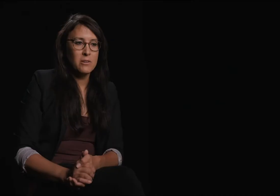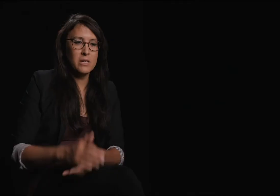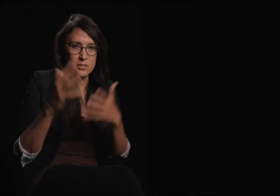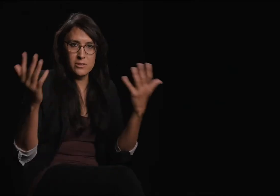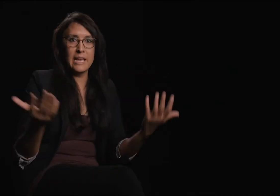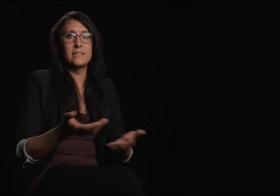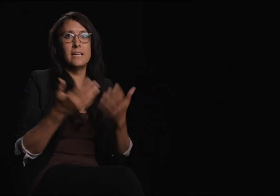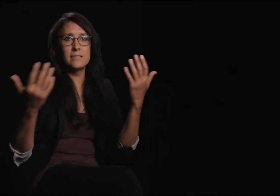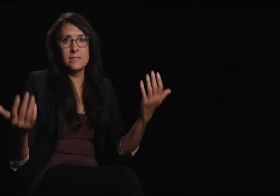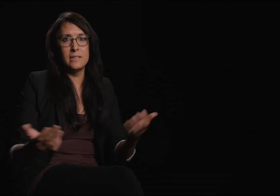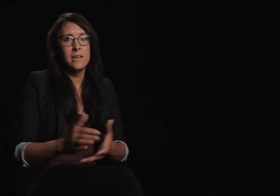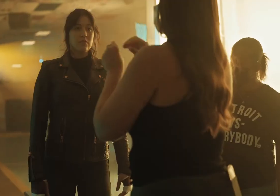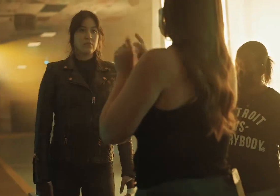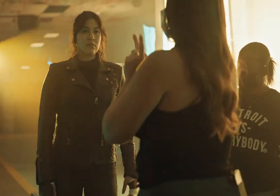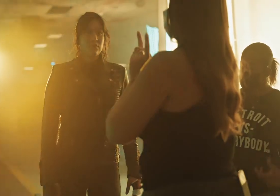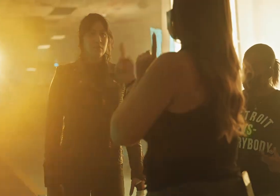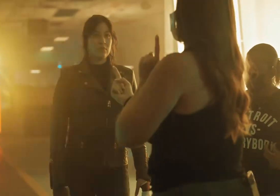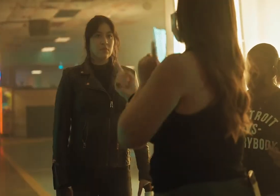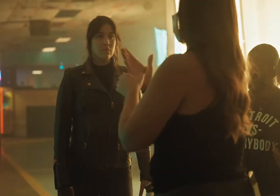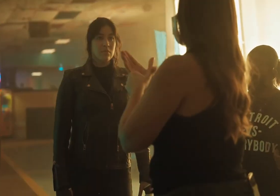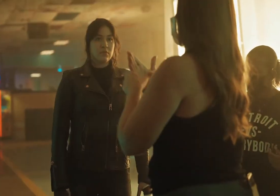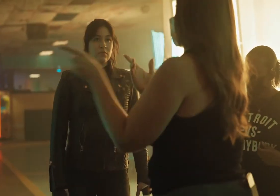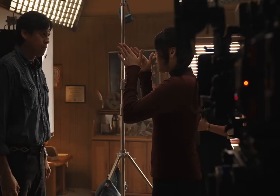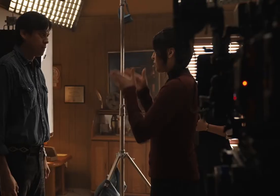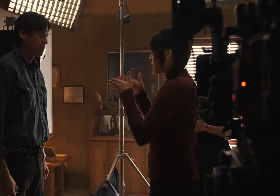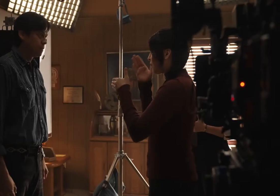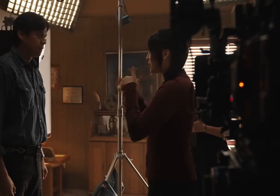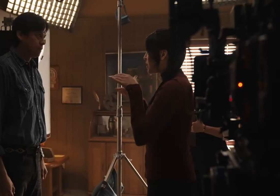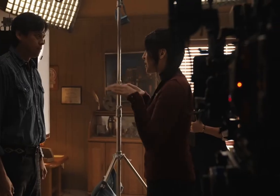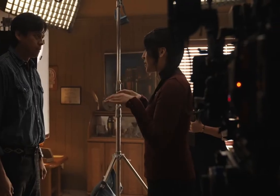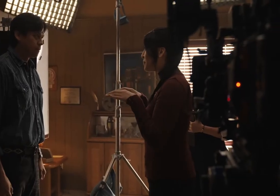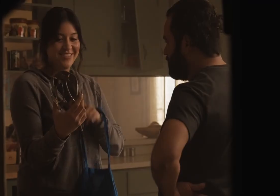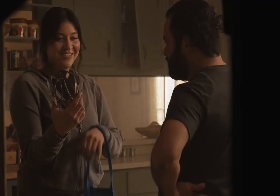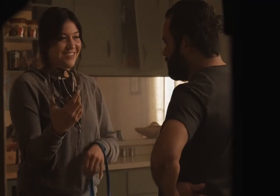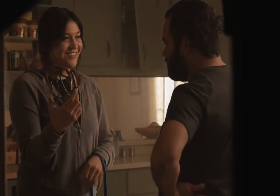We all took ASL lessons, and I think that was able to create more of a dialogue and a little bit more of a connection.